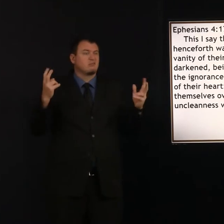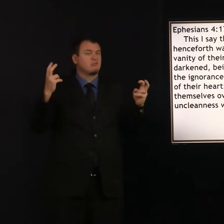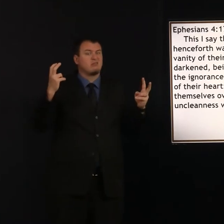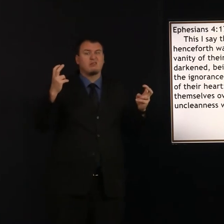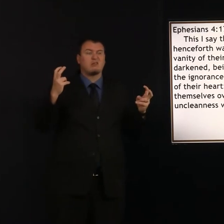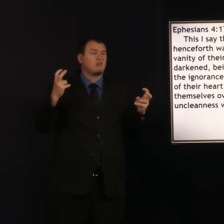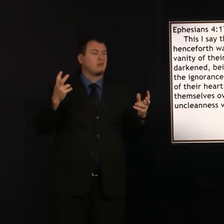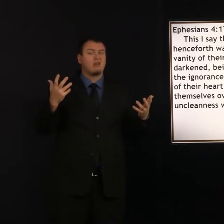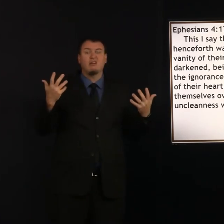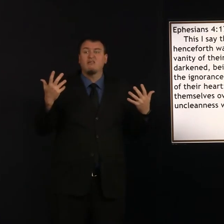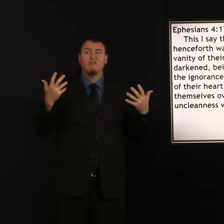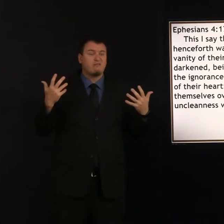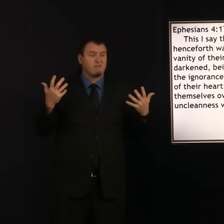They are past that.